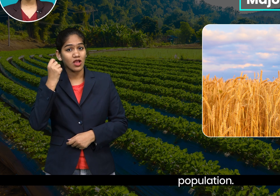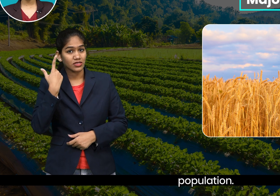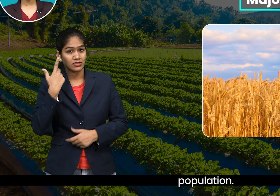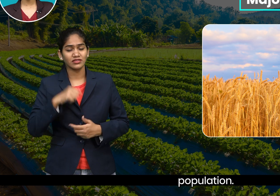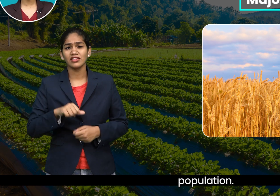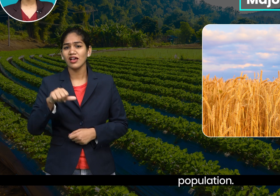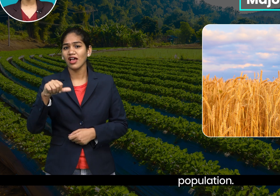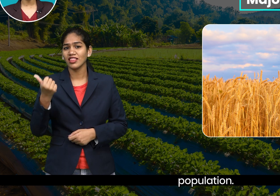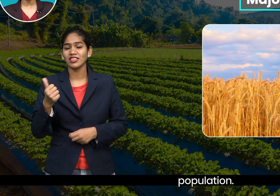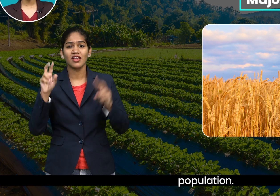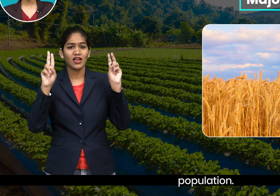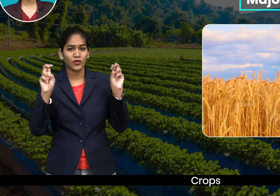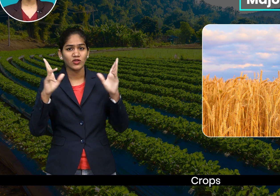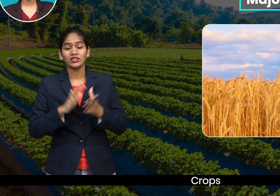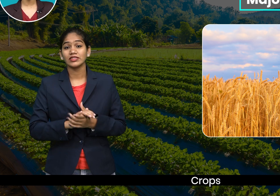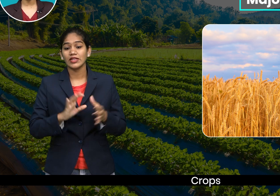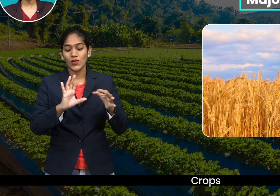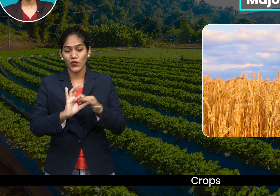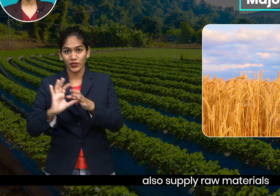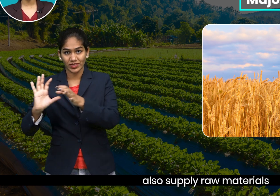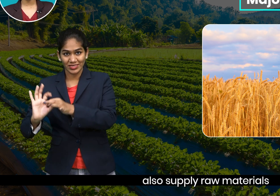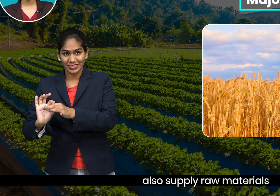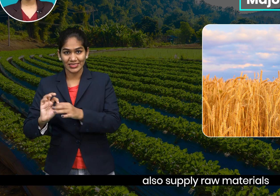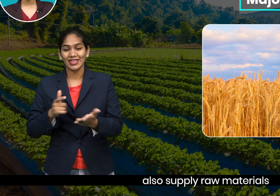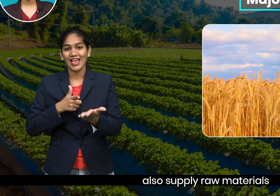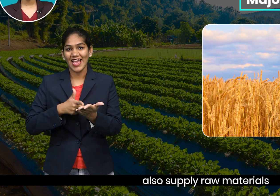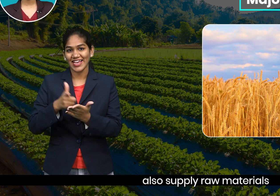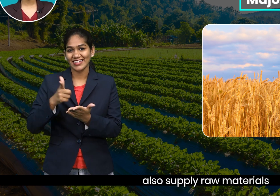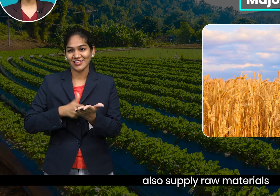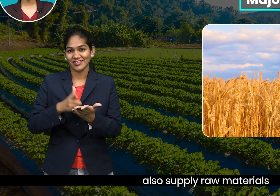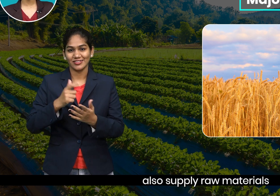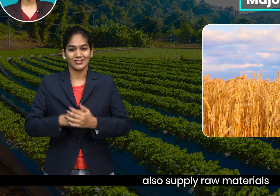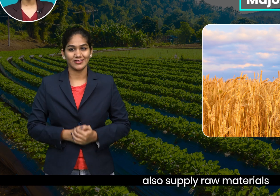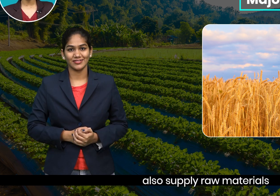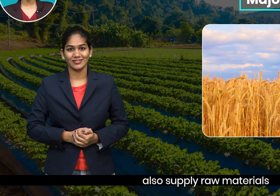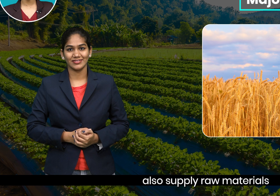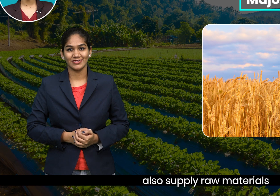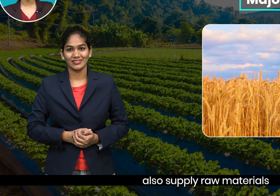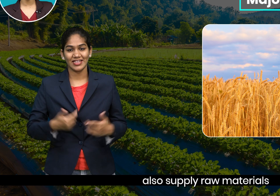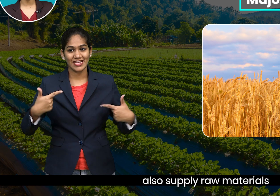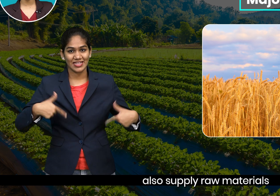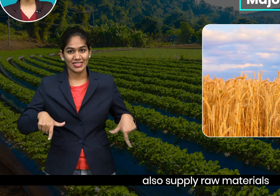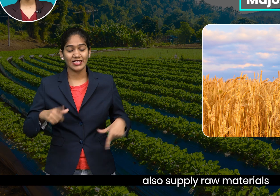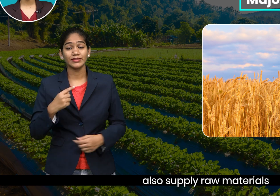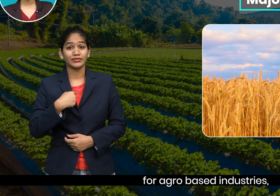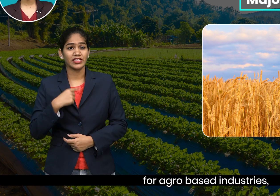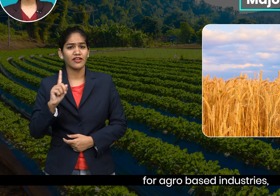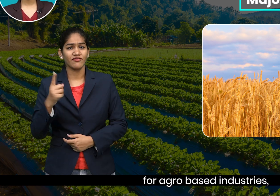Crops also supply raw materials for agro-based